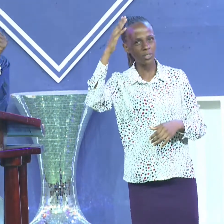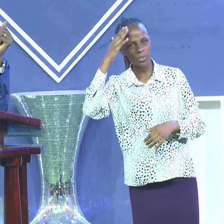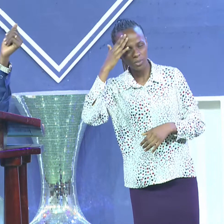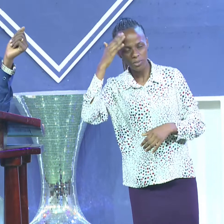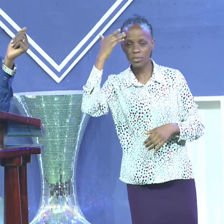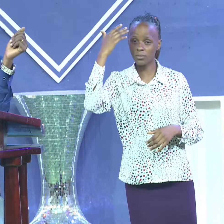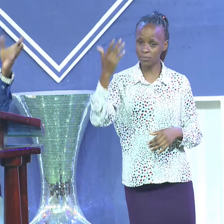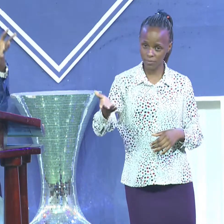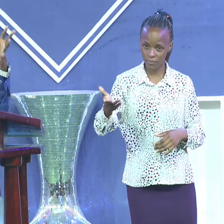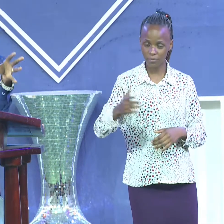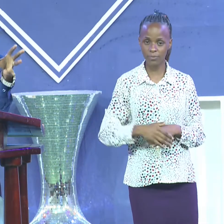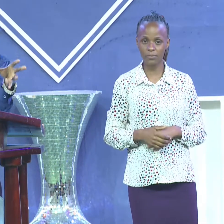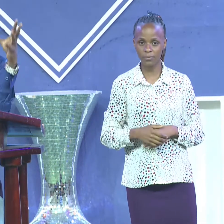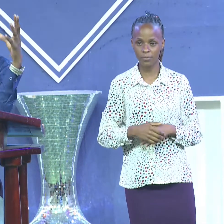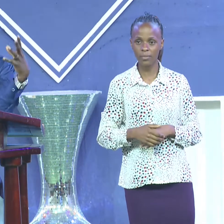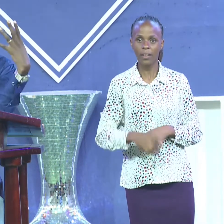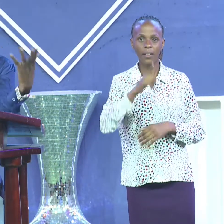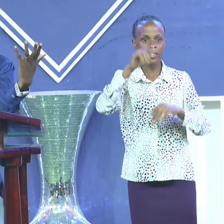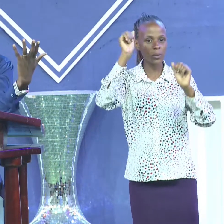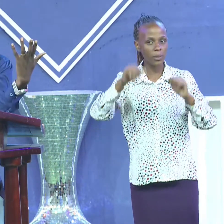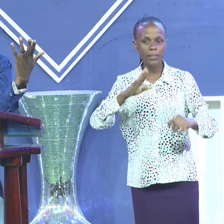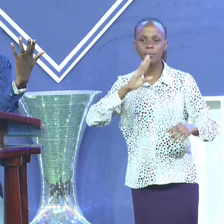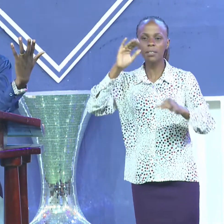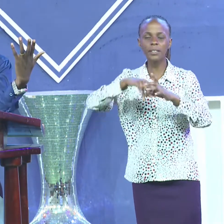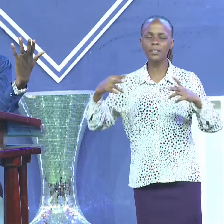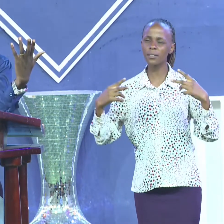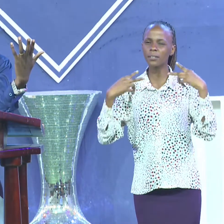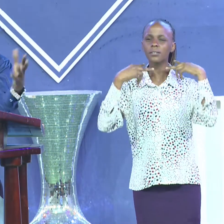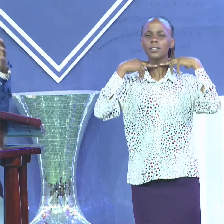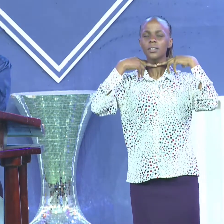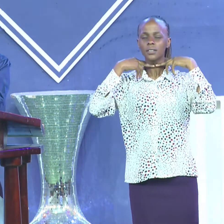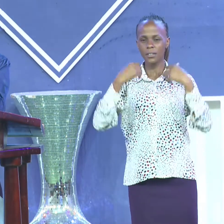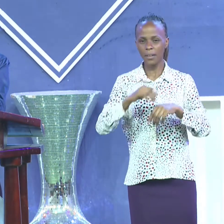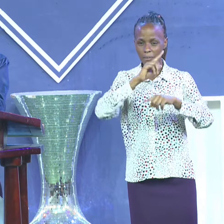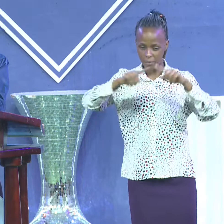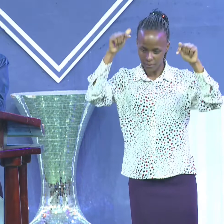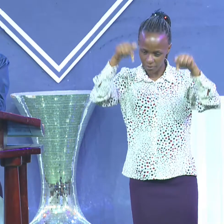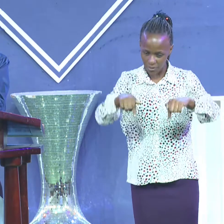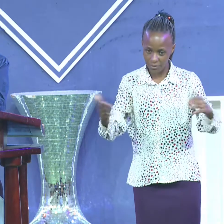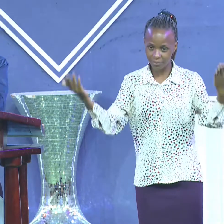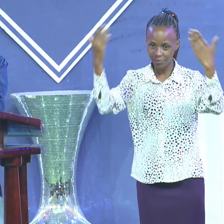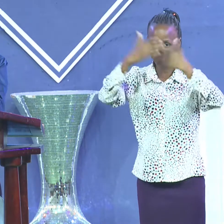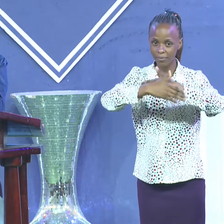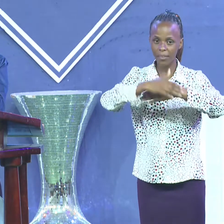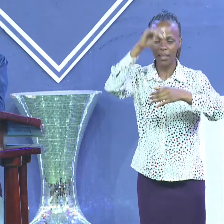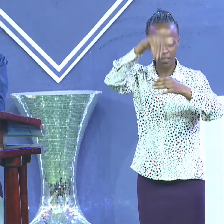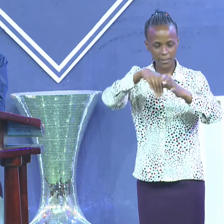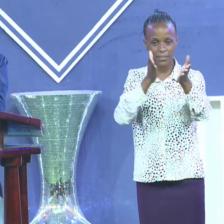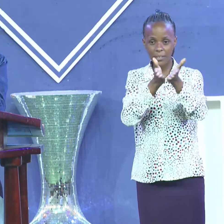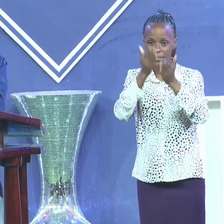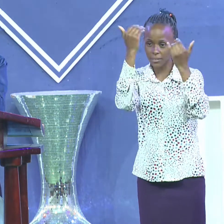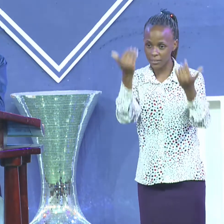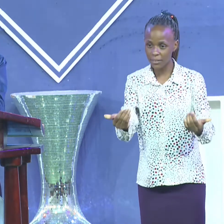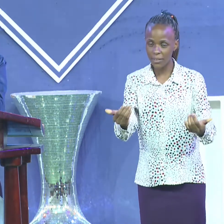Whether you know or not, you may find yourself inside in prison. But this night, in